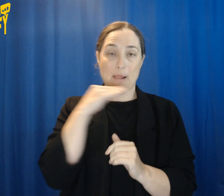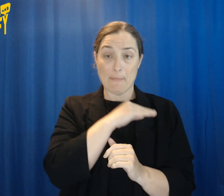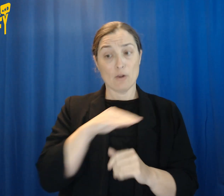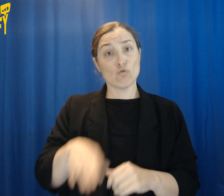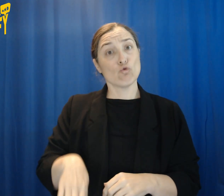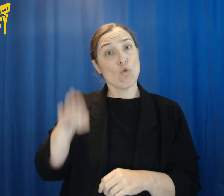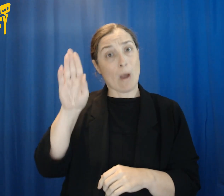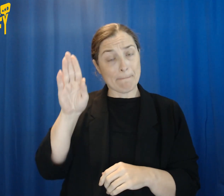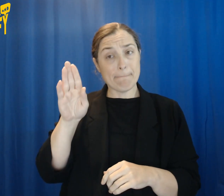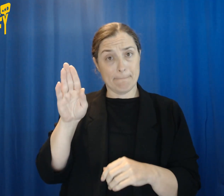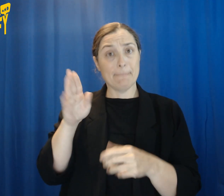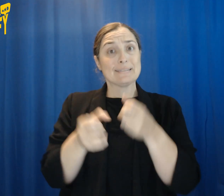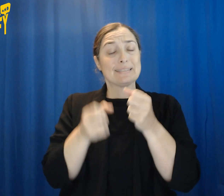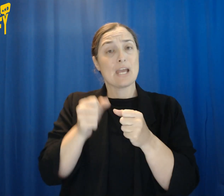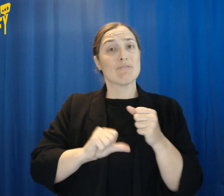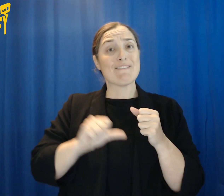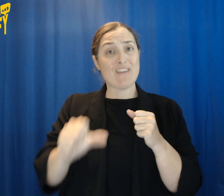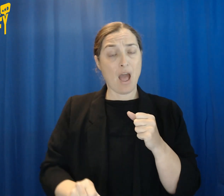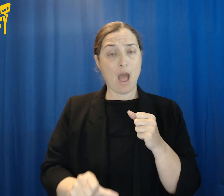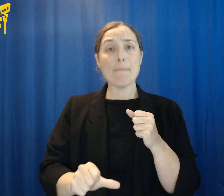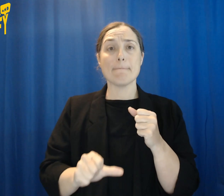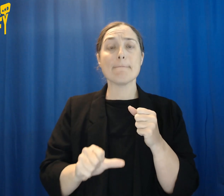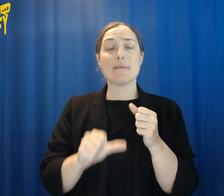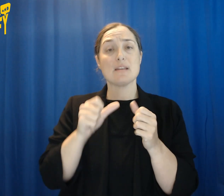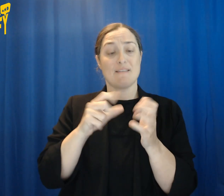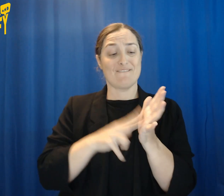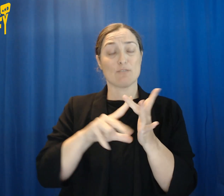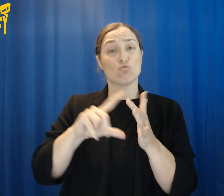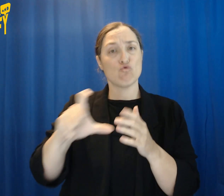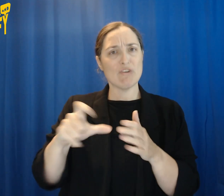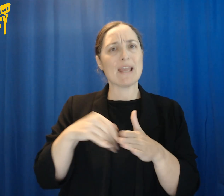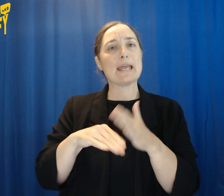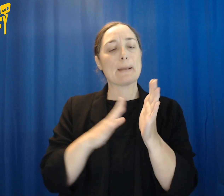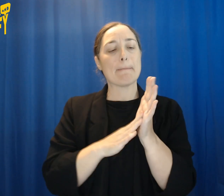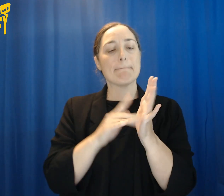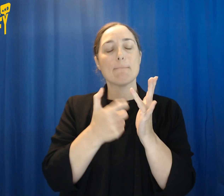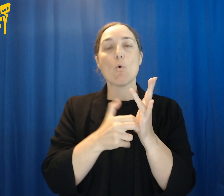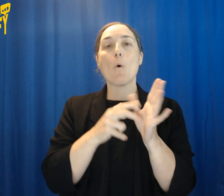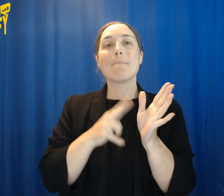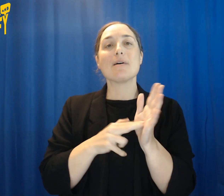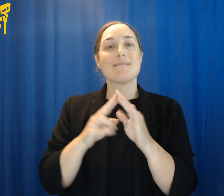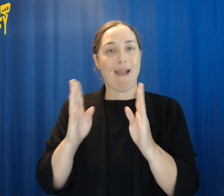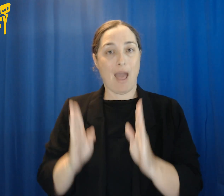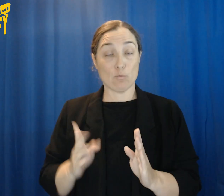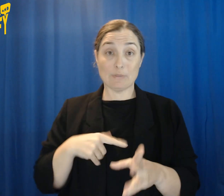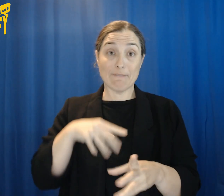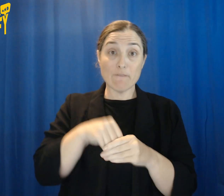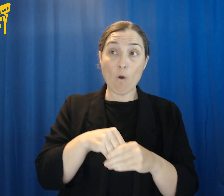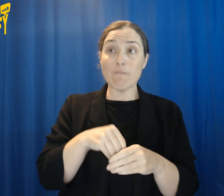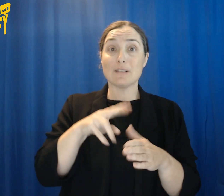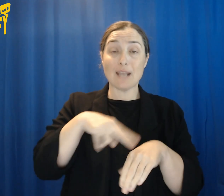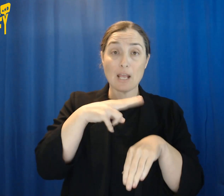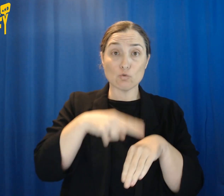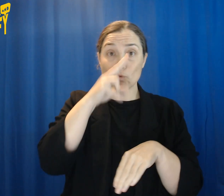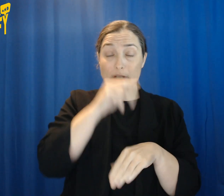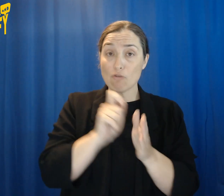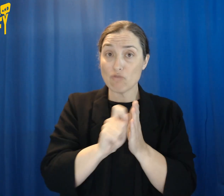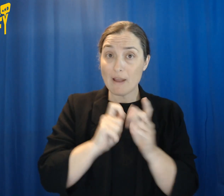in a loving Mormon household. She has participated in the National Young Writers Festival, the Emerging Writers Festival and